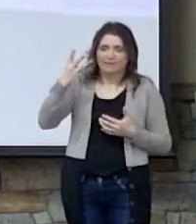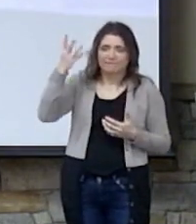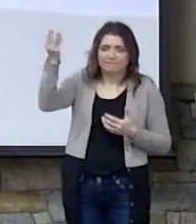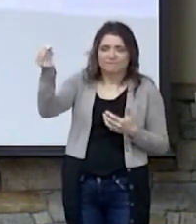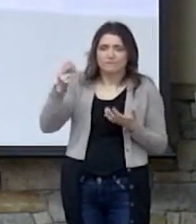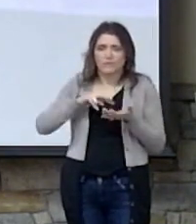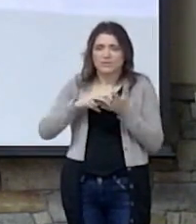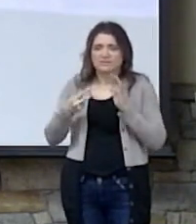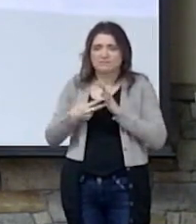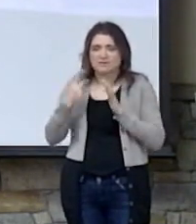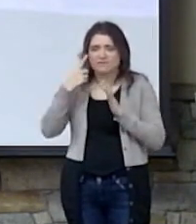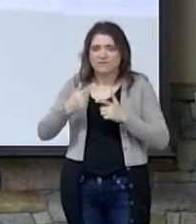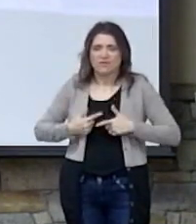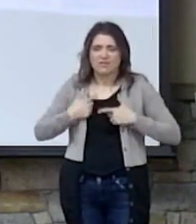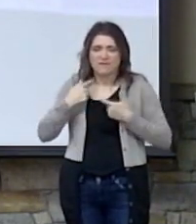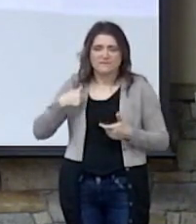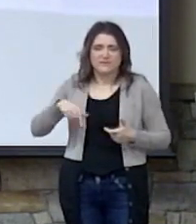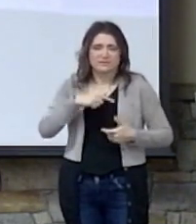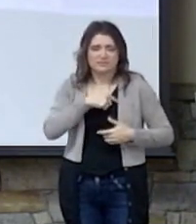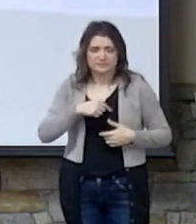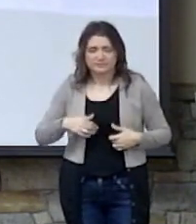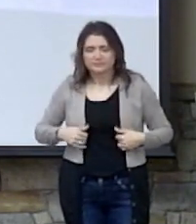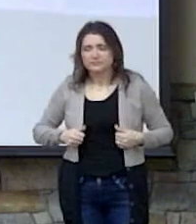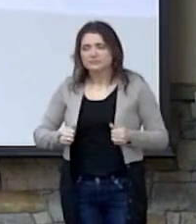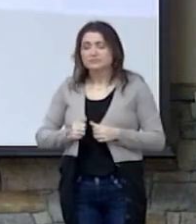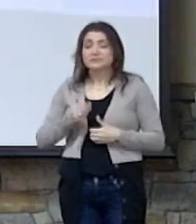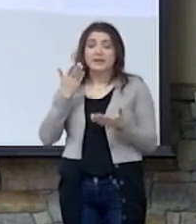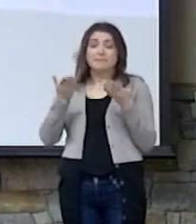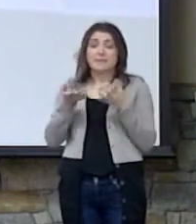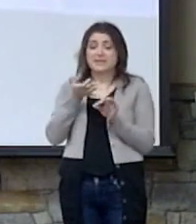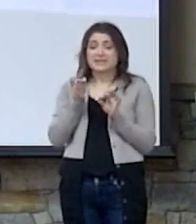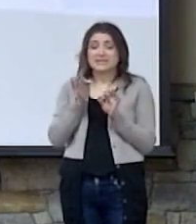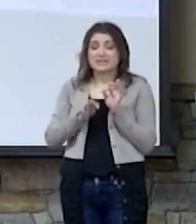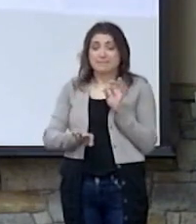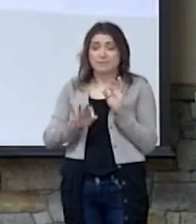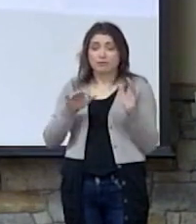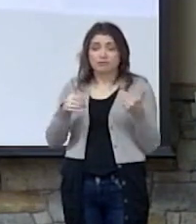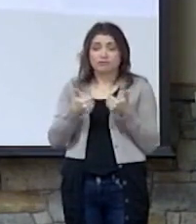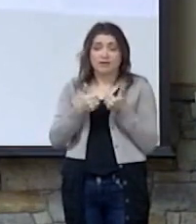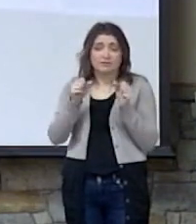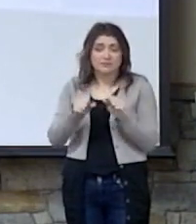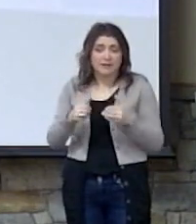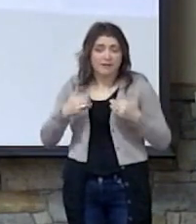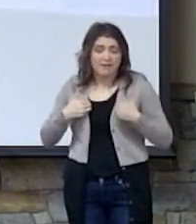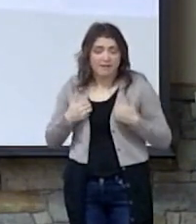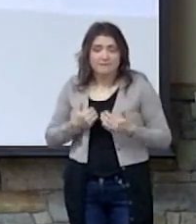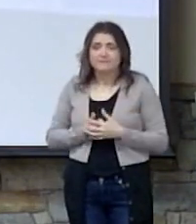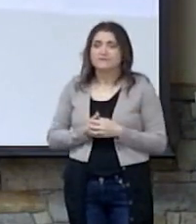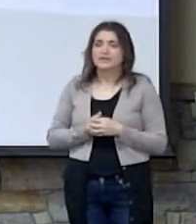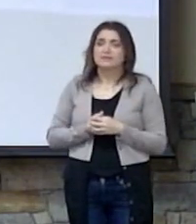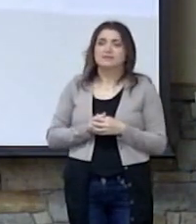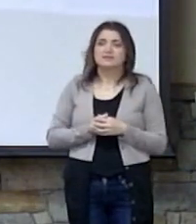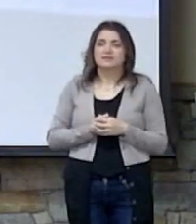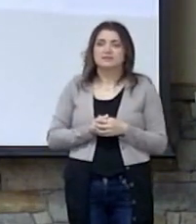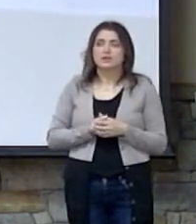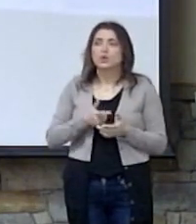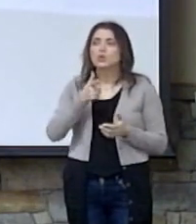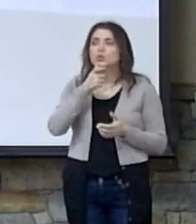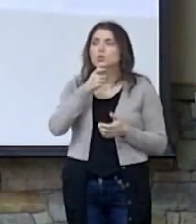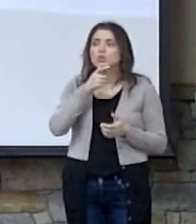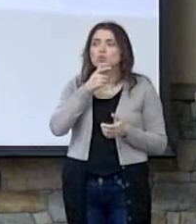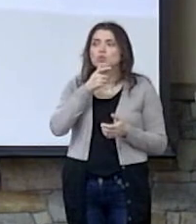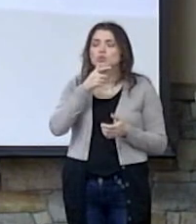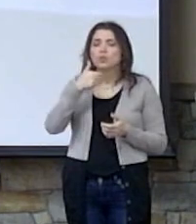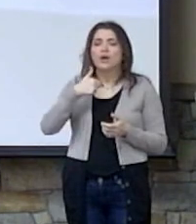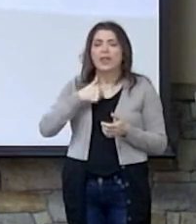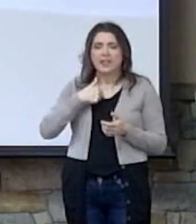morning? And maybe the simplest challenge we could have for ourselves is this. Who will I be